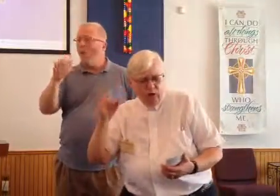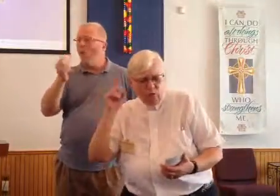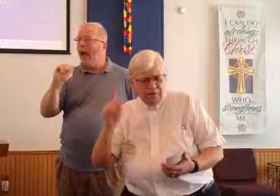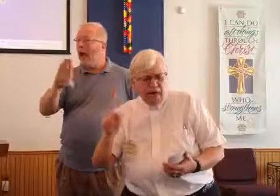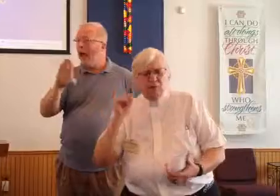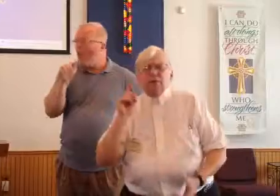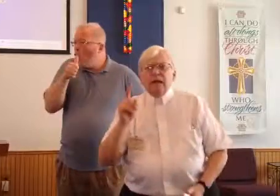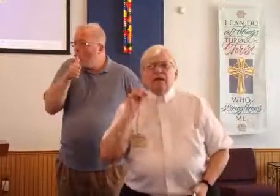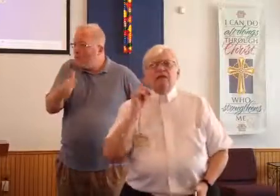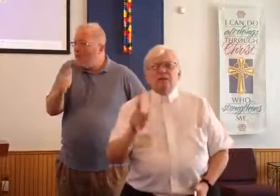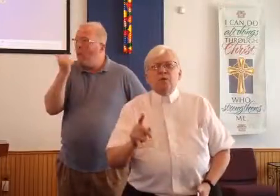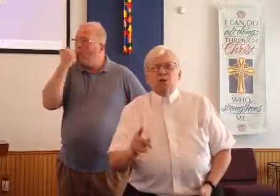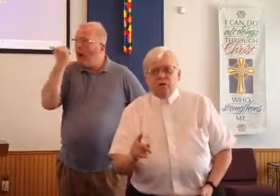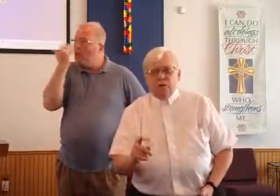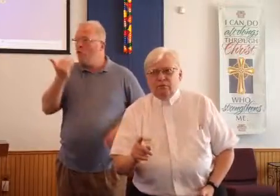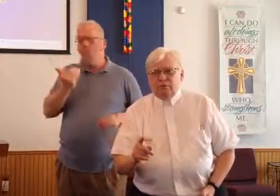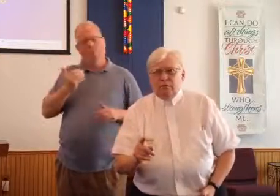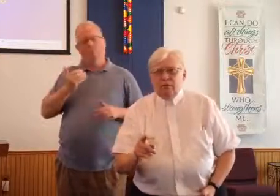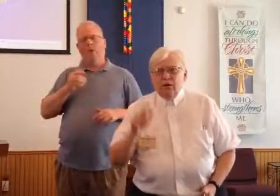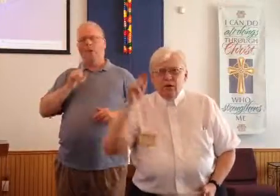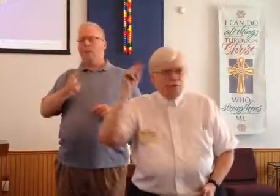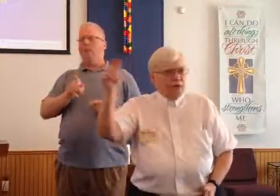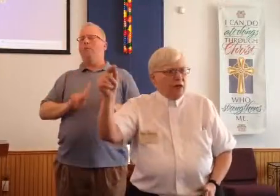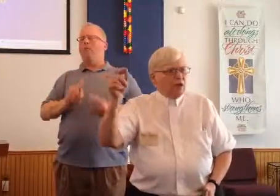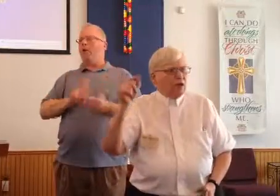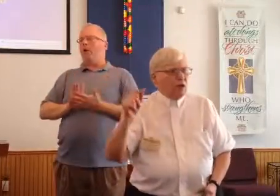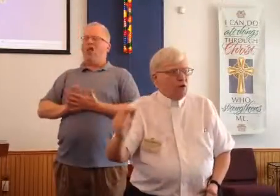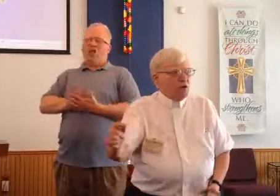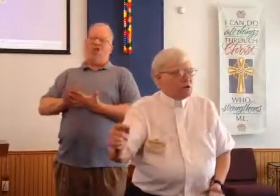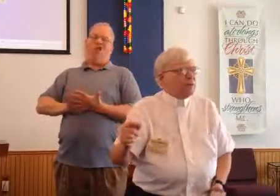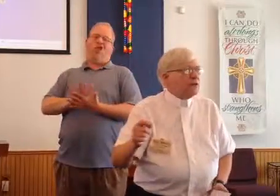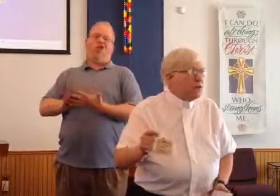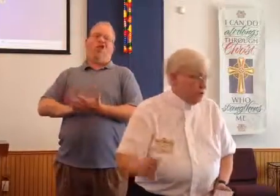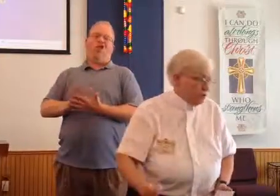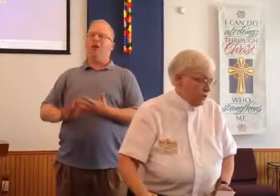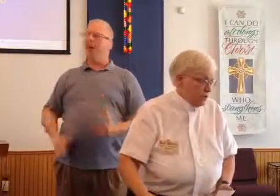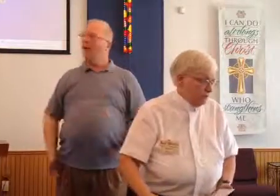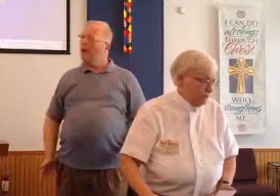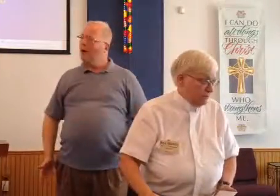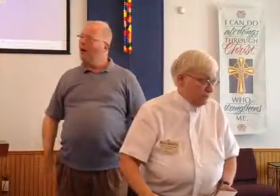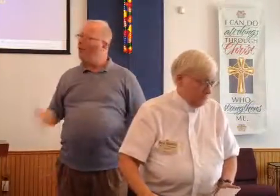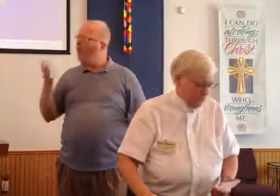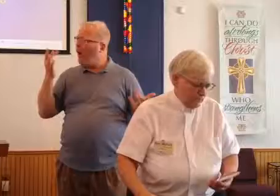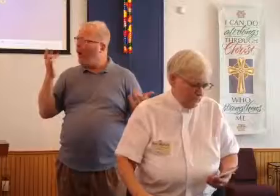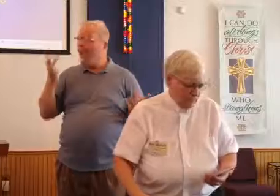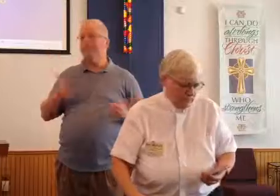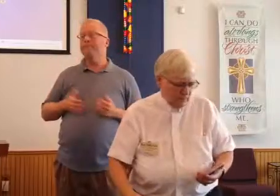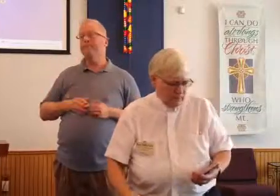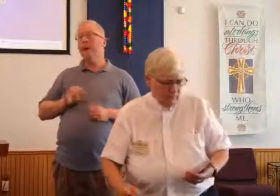a woman without a man to support her father or her husband or her son,